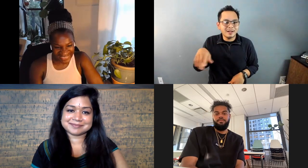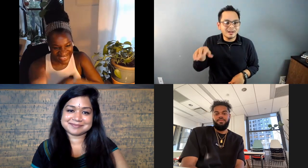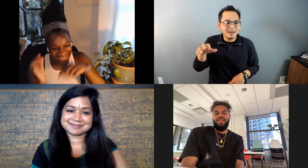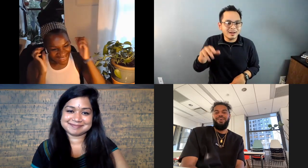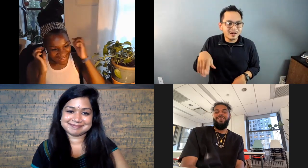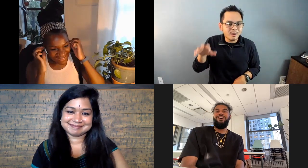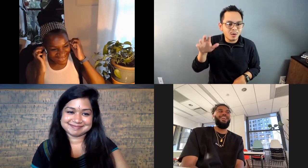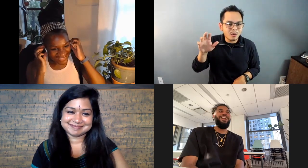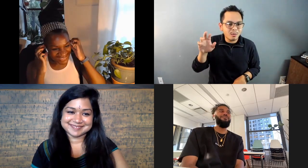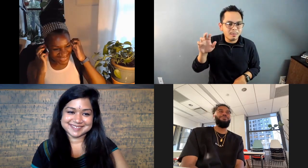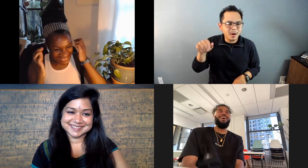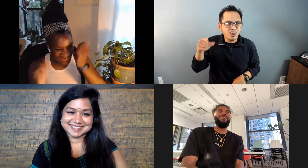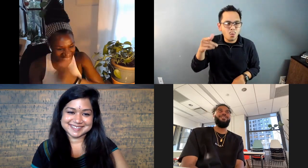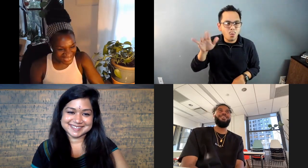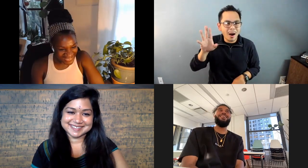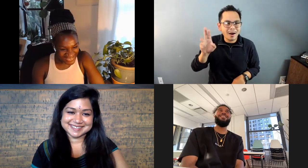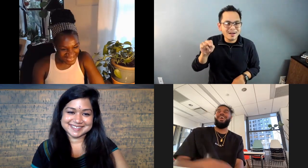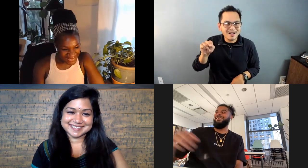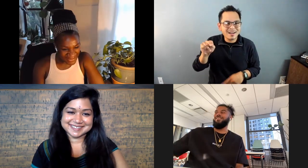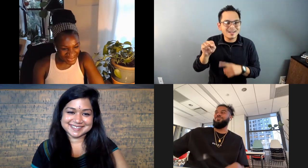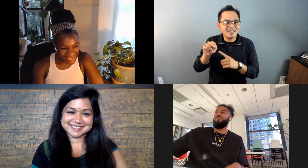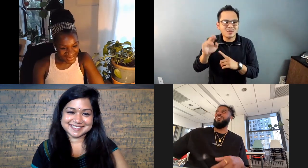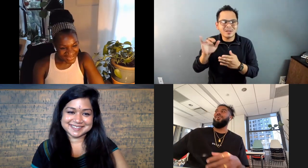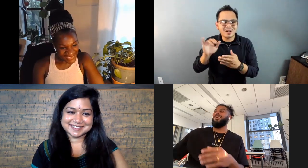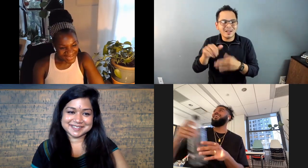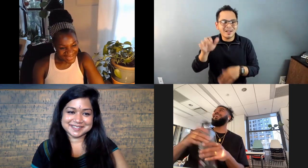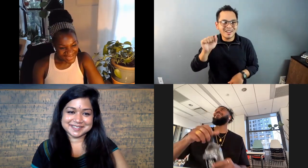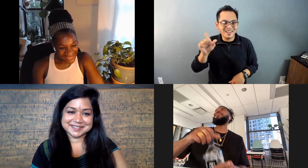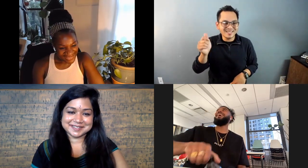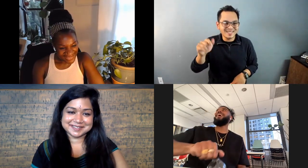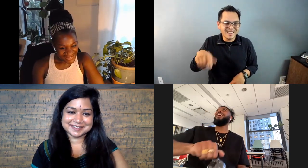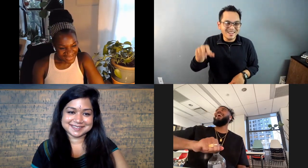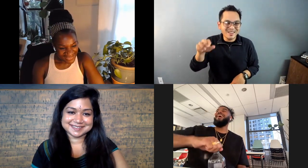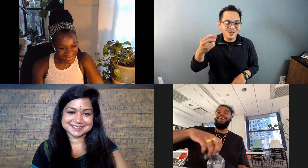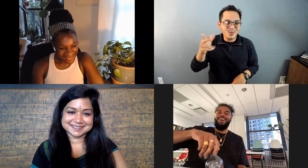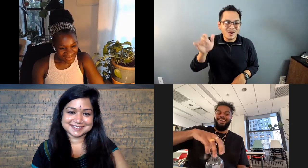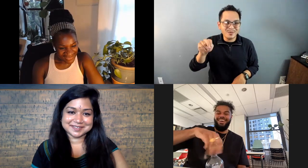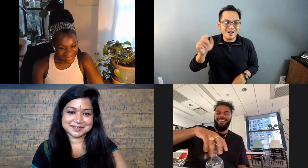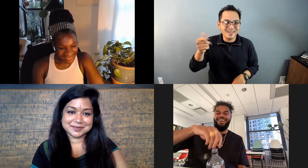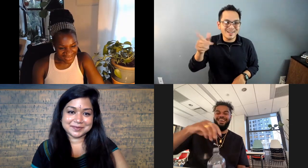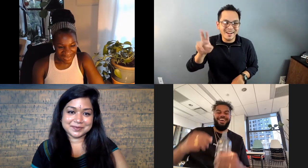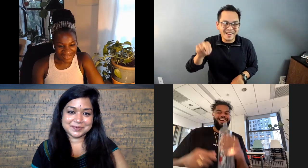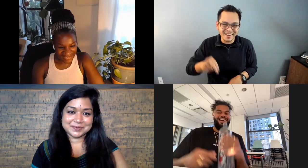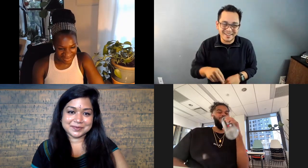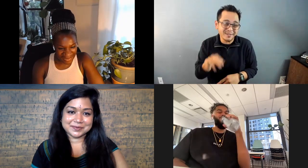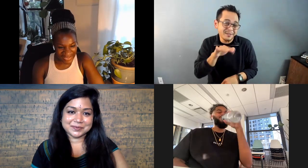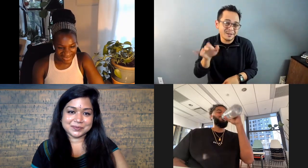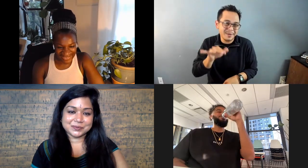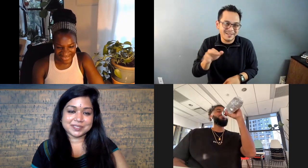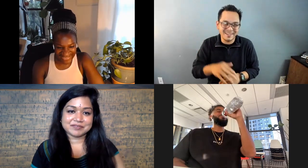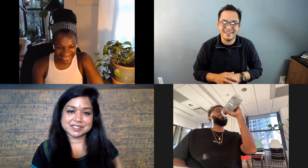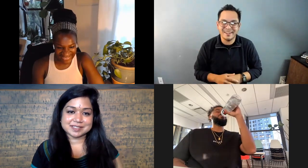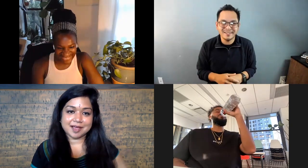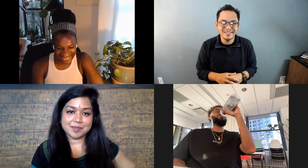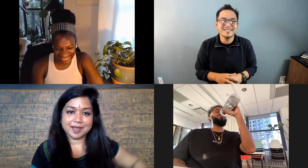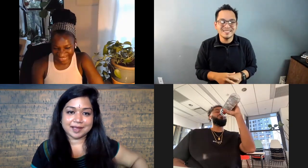let's group this together for this thing. It's like, no, man, like Mhm. let's just keep doing shit, like a bunch of stuff. And as we keep doing stuff,